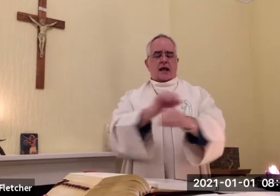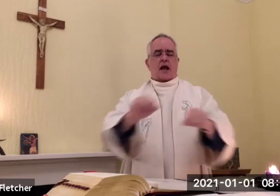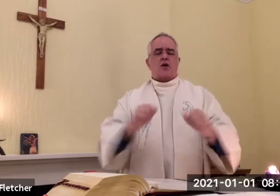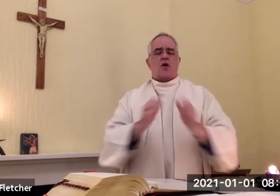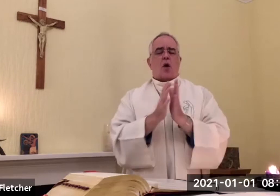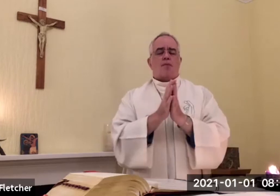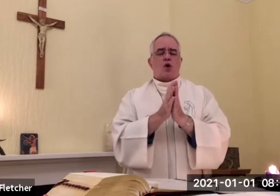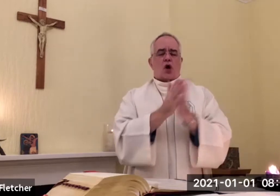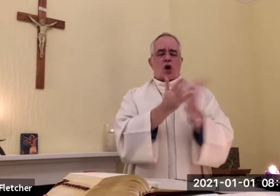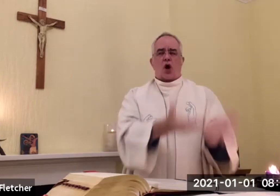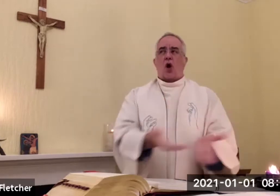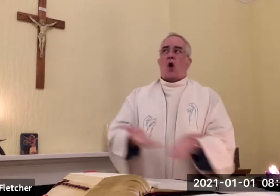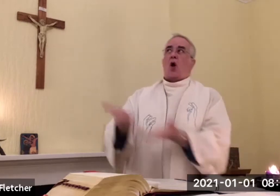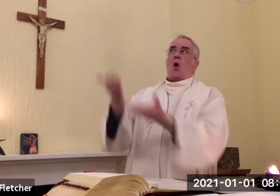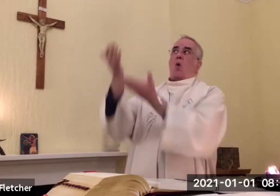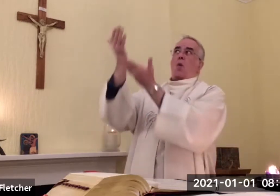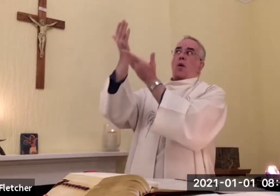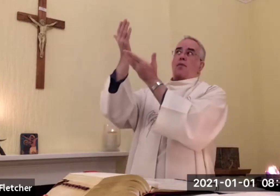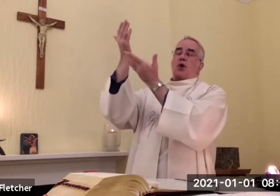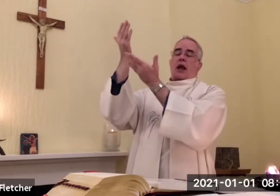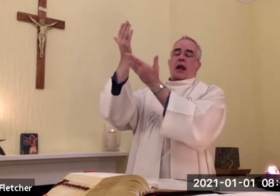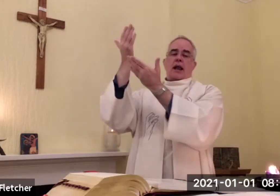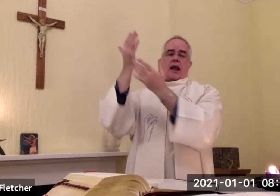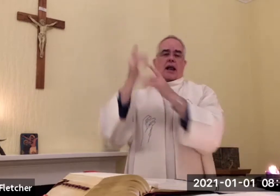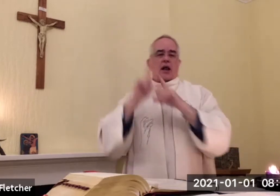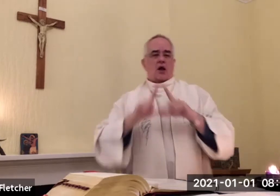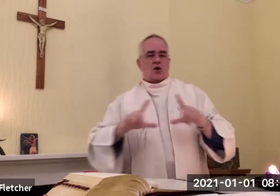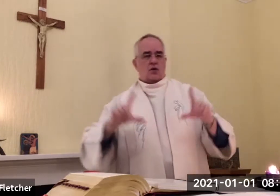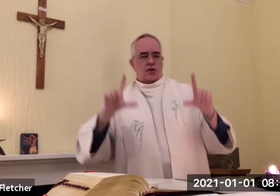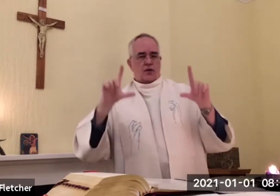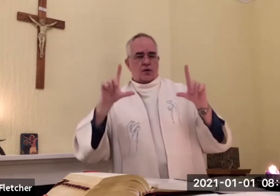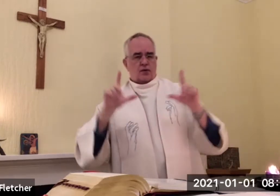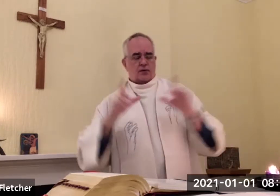is our prayer. We pray to the Lord.